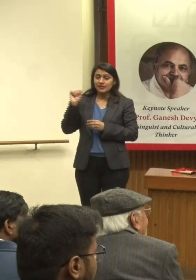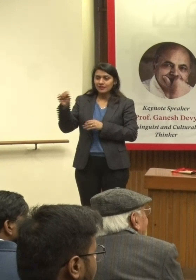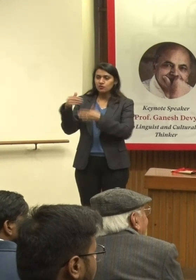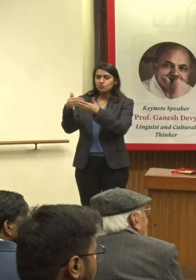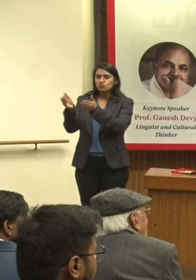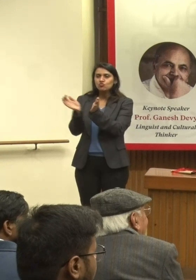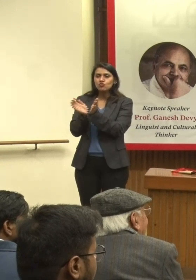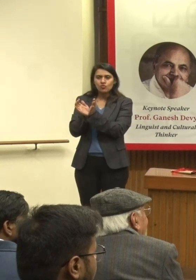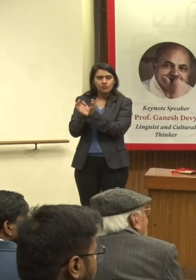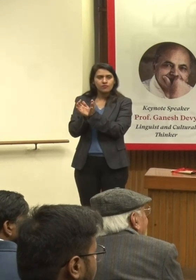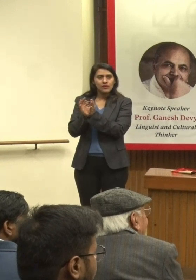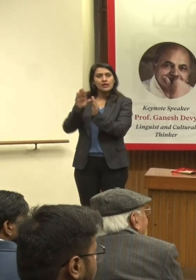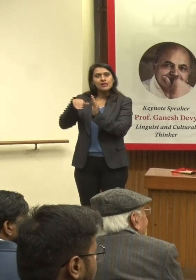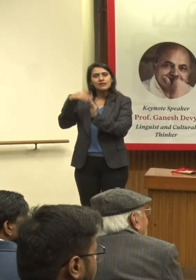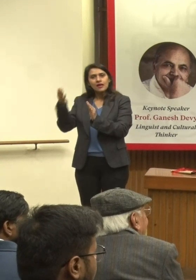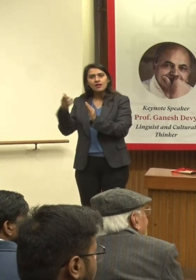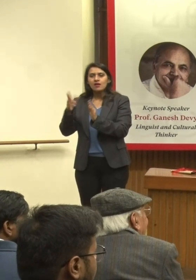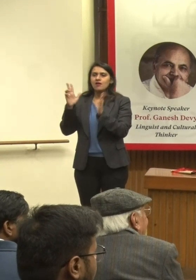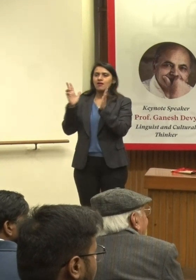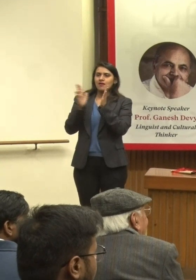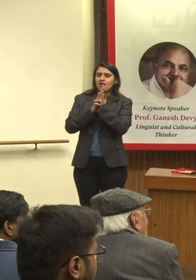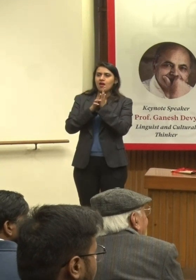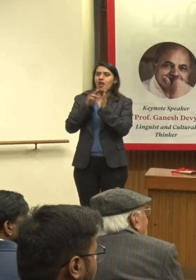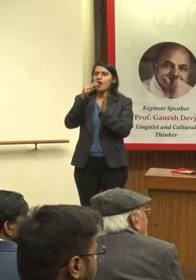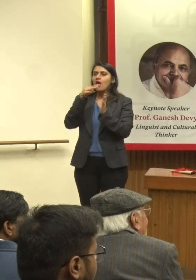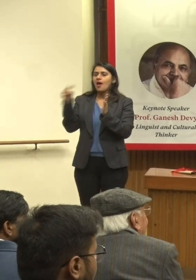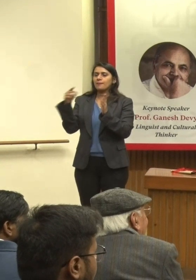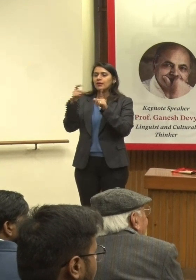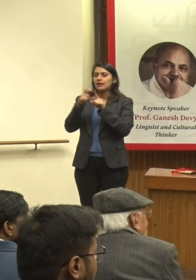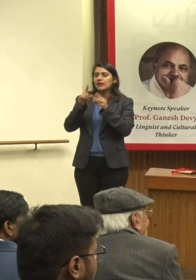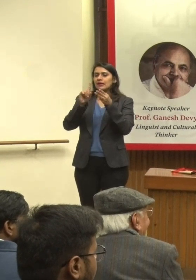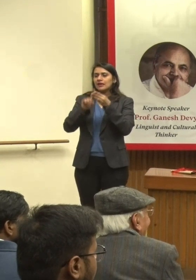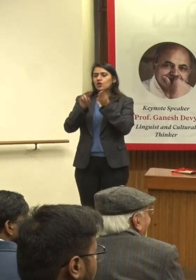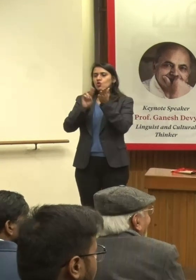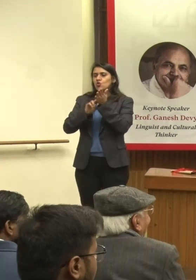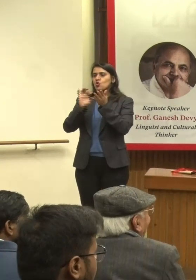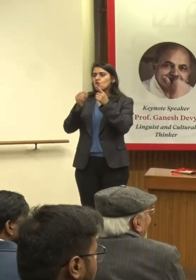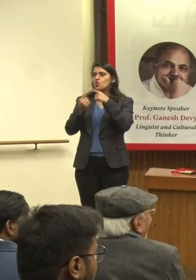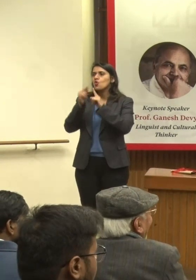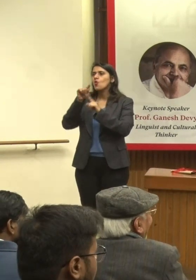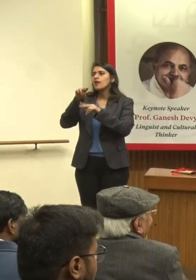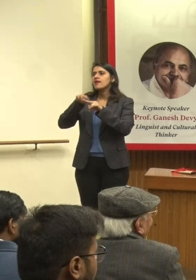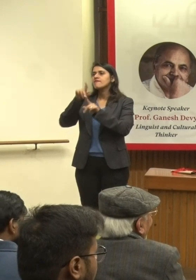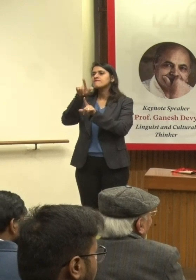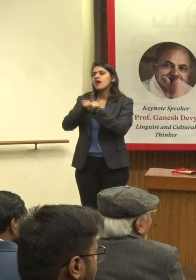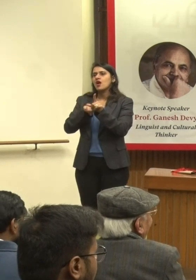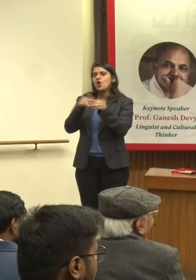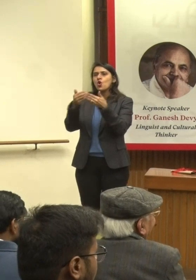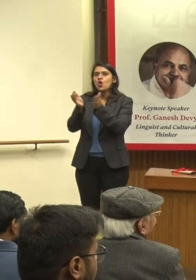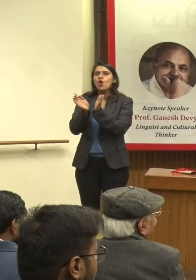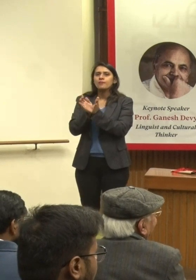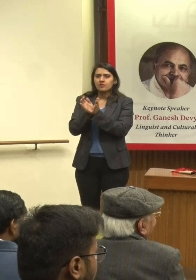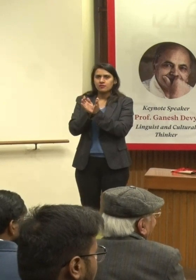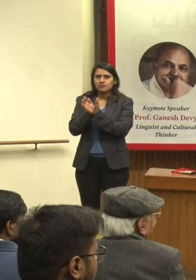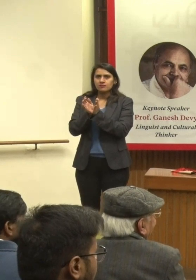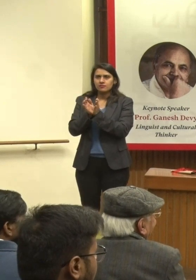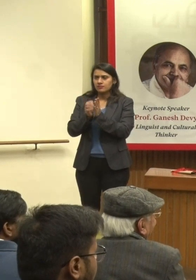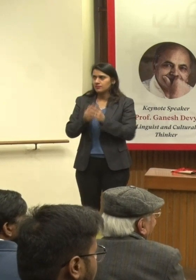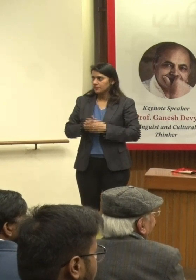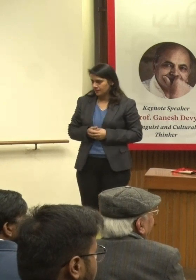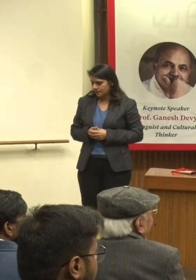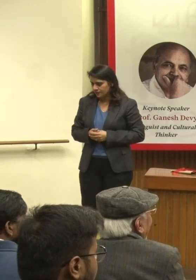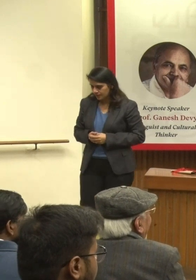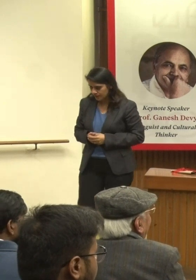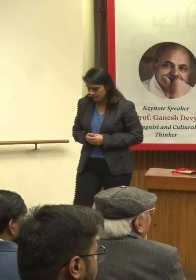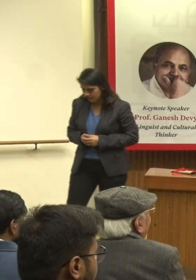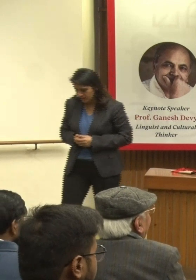communities thereafter got recognized as denotified communities. They were notified, now they are